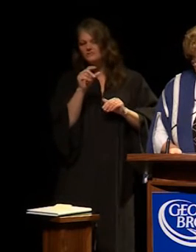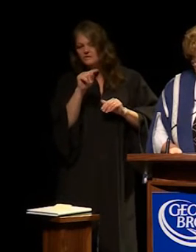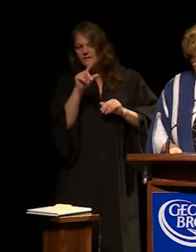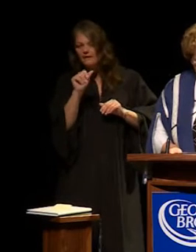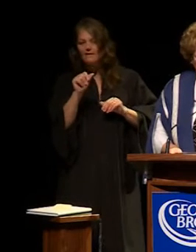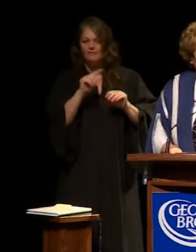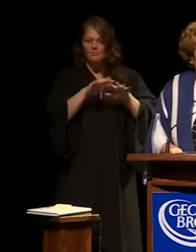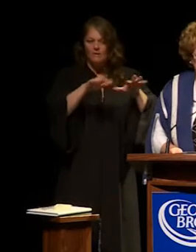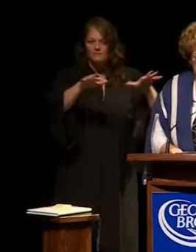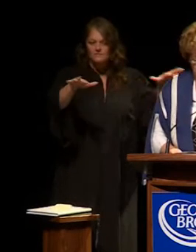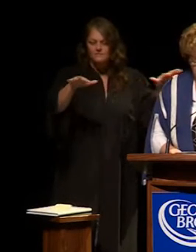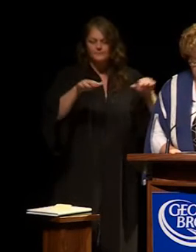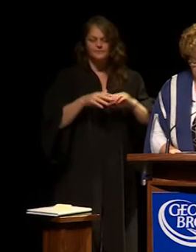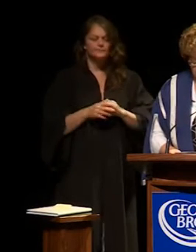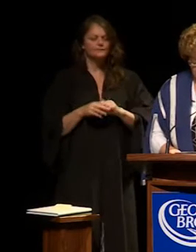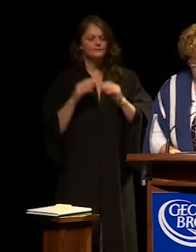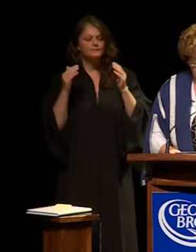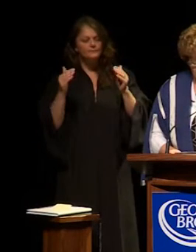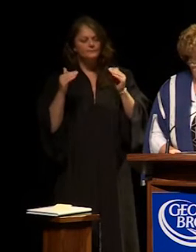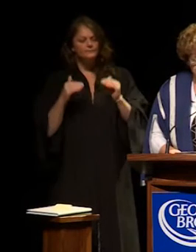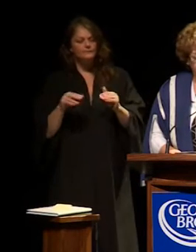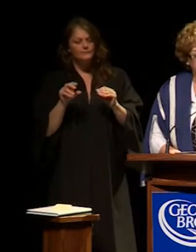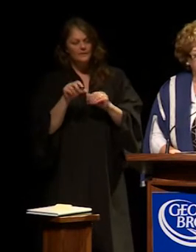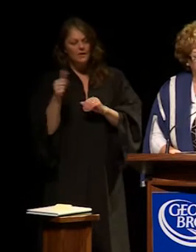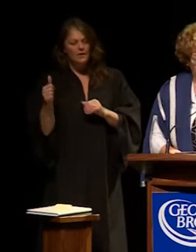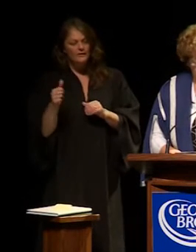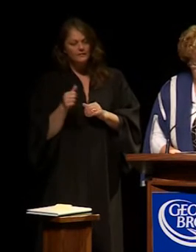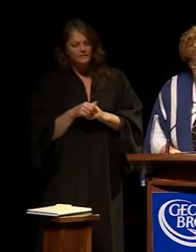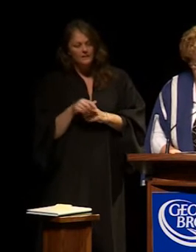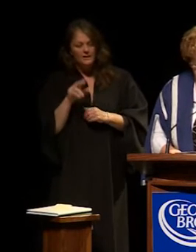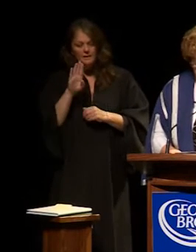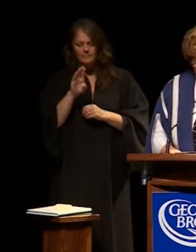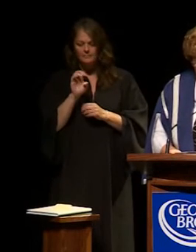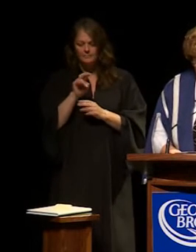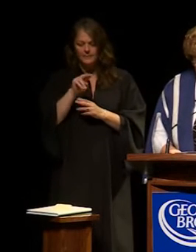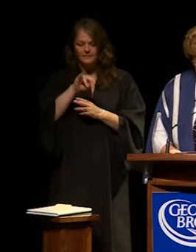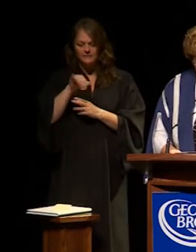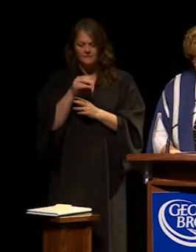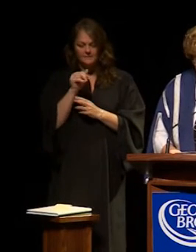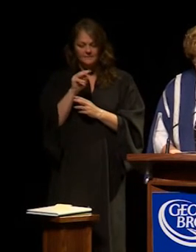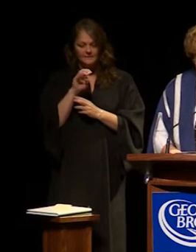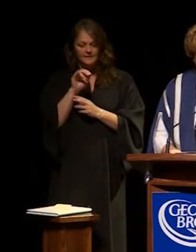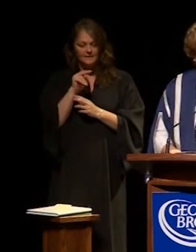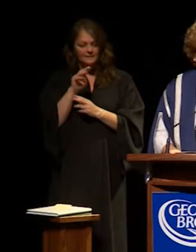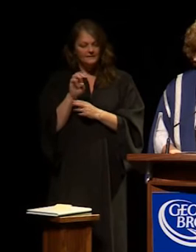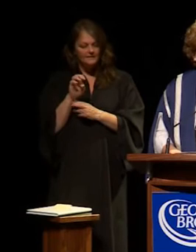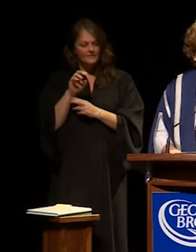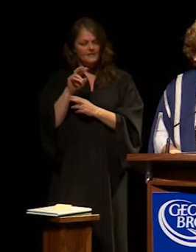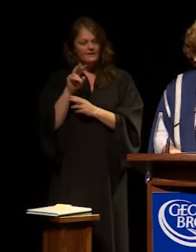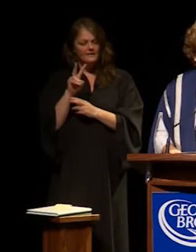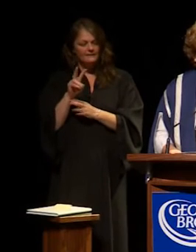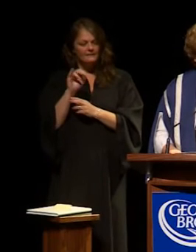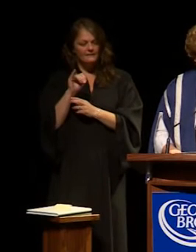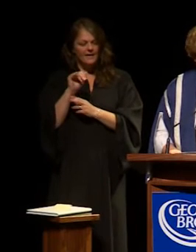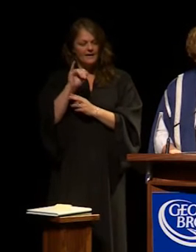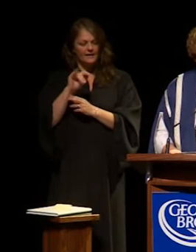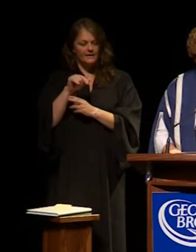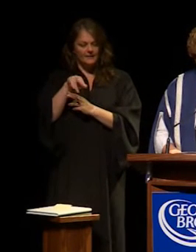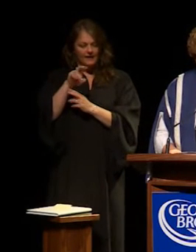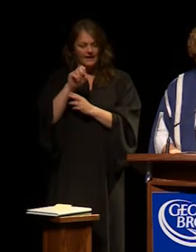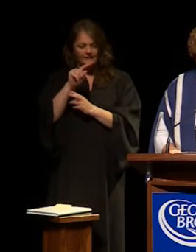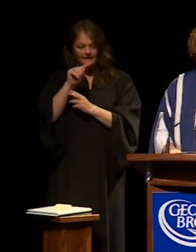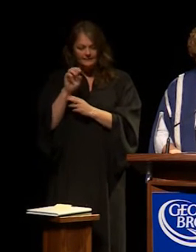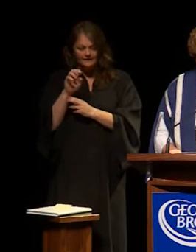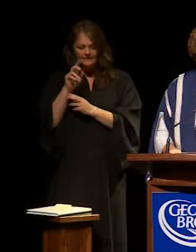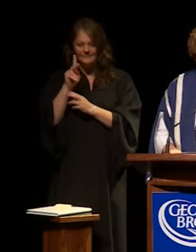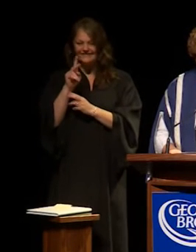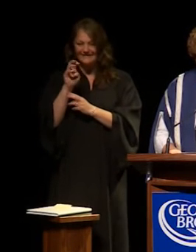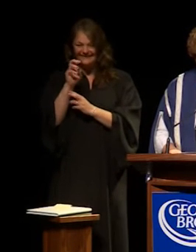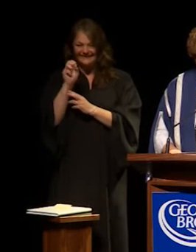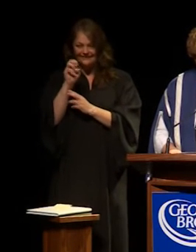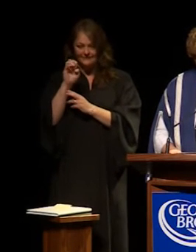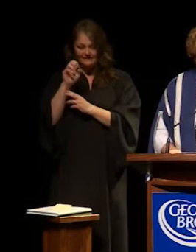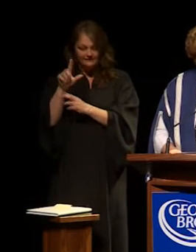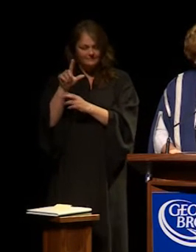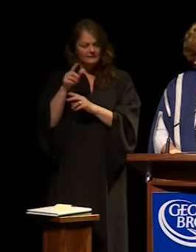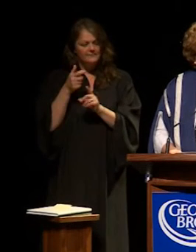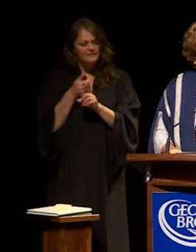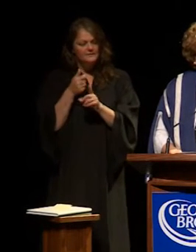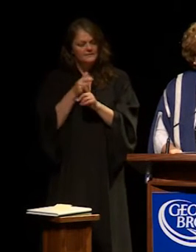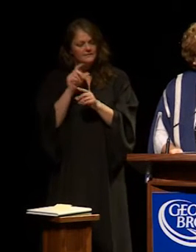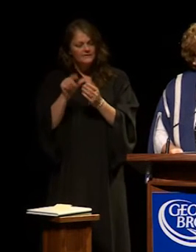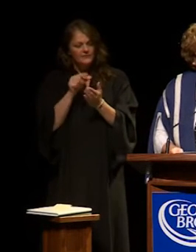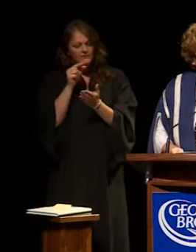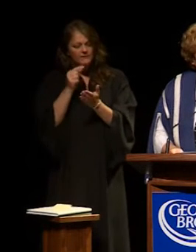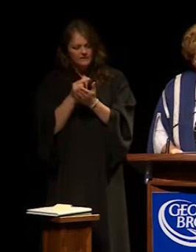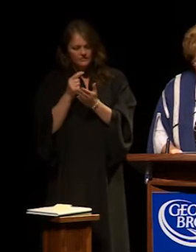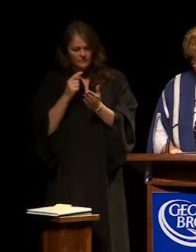Benjamin Valiquette Kissel, a graduate of our Bachelor of Technology, Construction Science and Management program. As